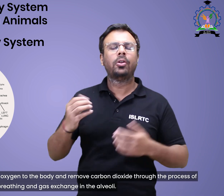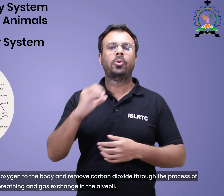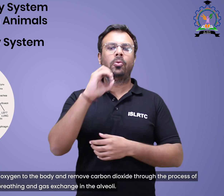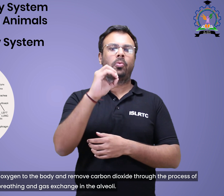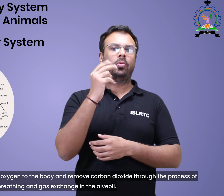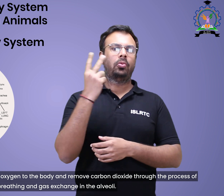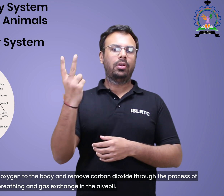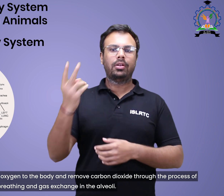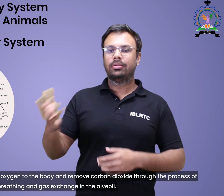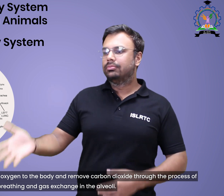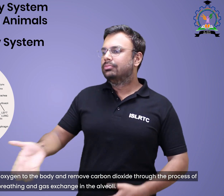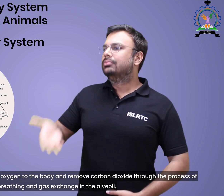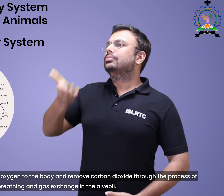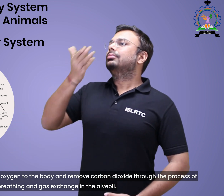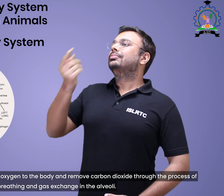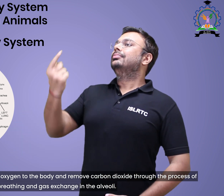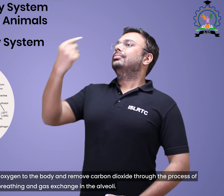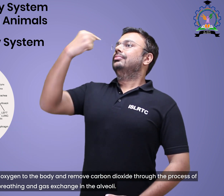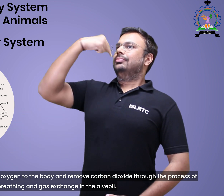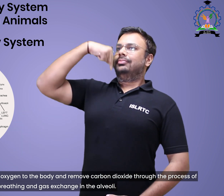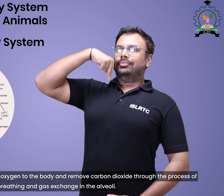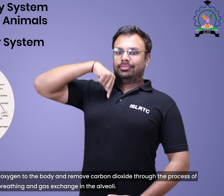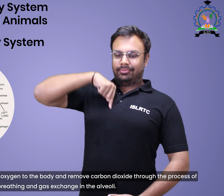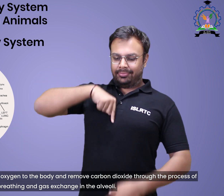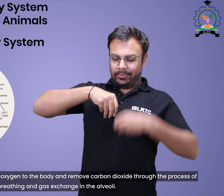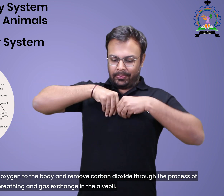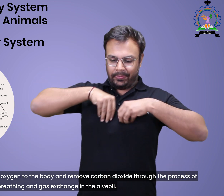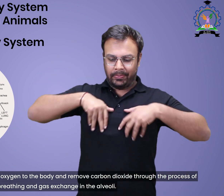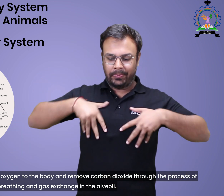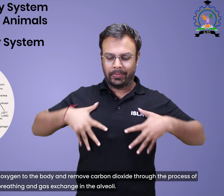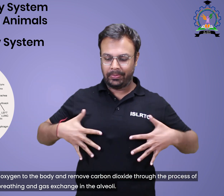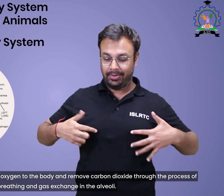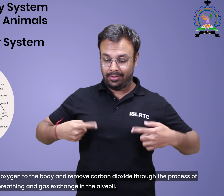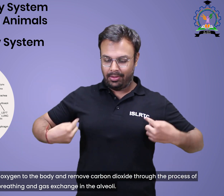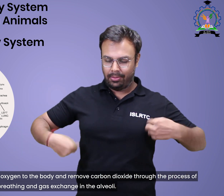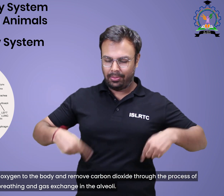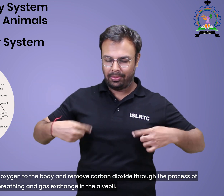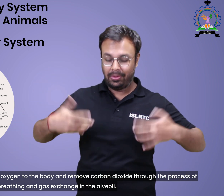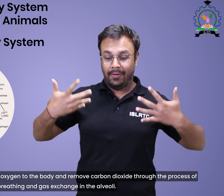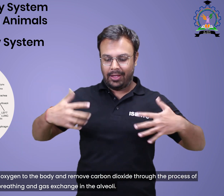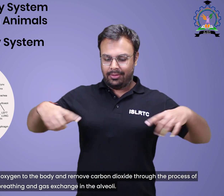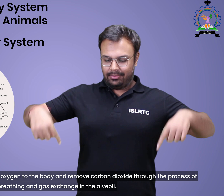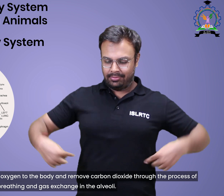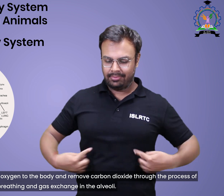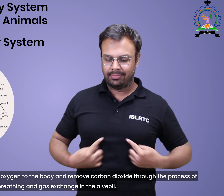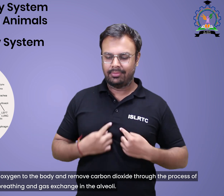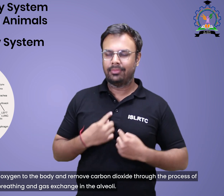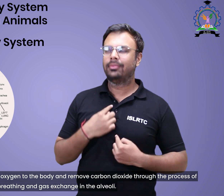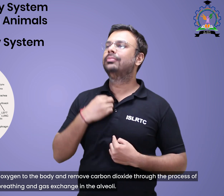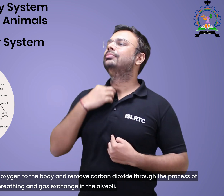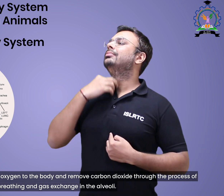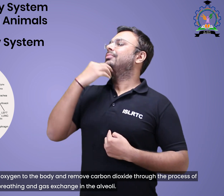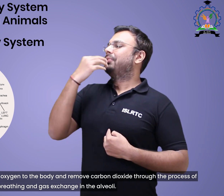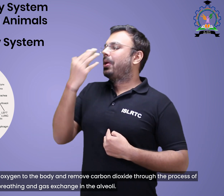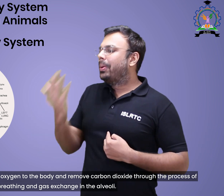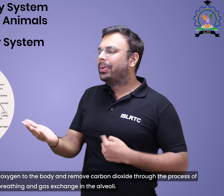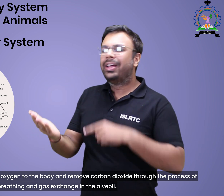Its main function is to provide oxygen to the body and remove carbon dioxide through the process of breathing and